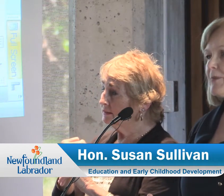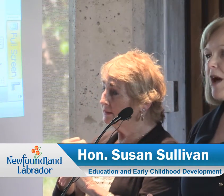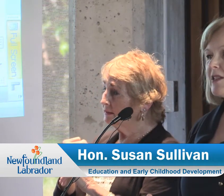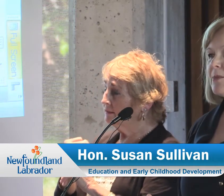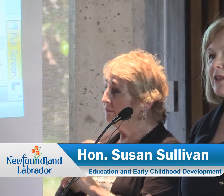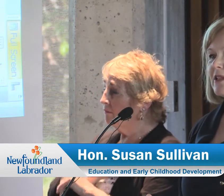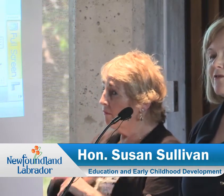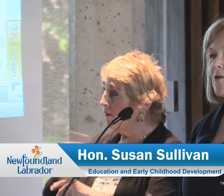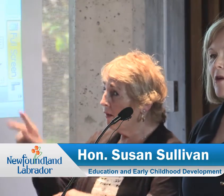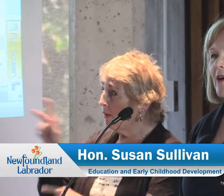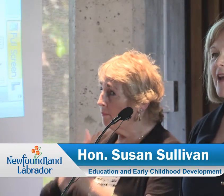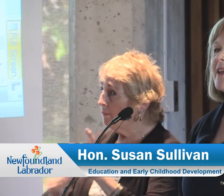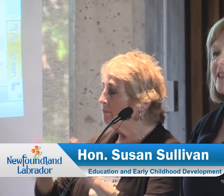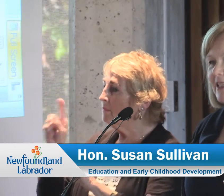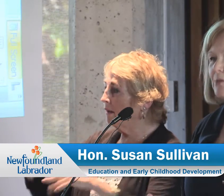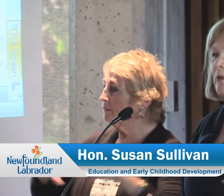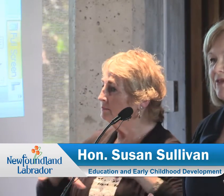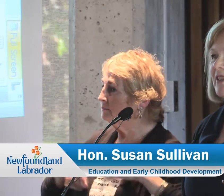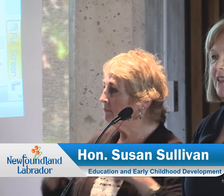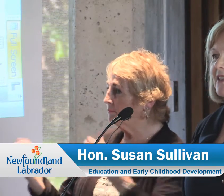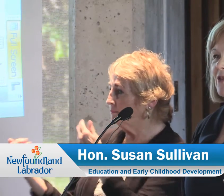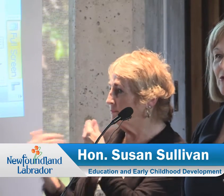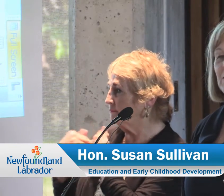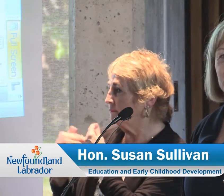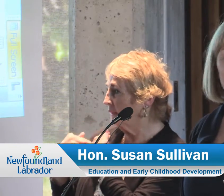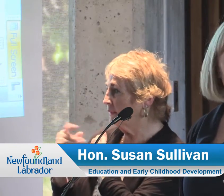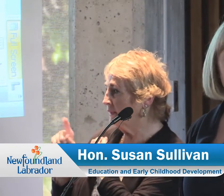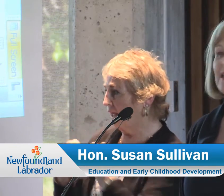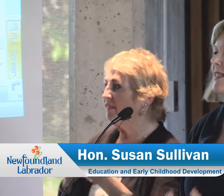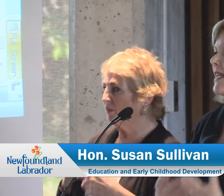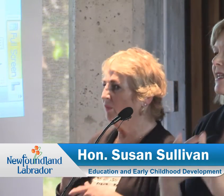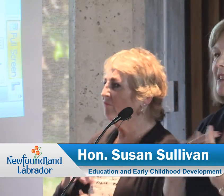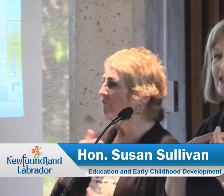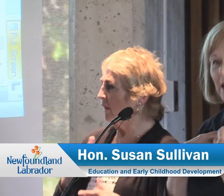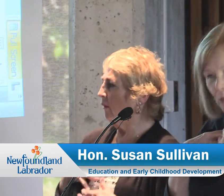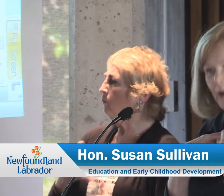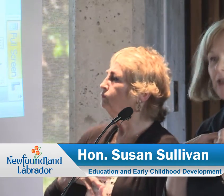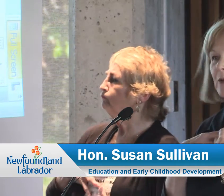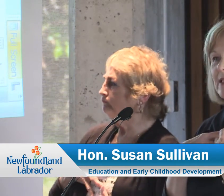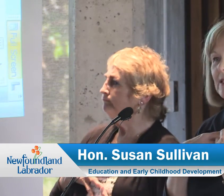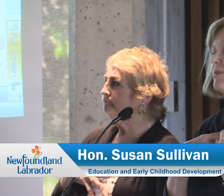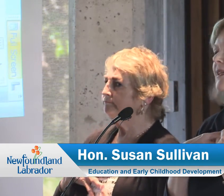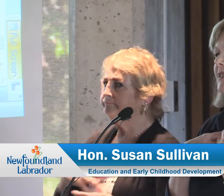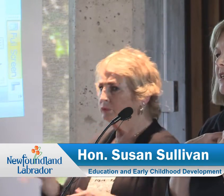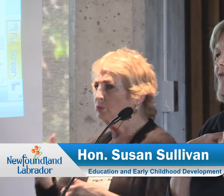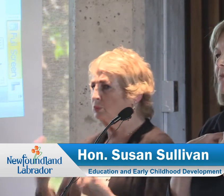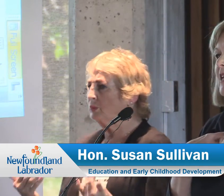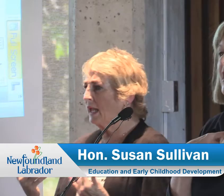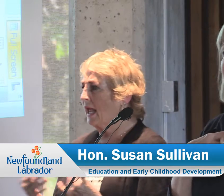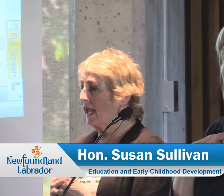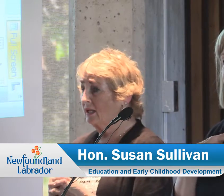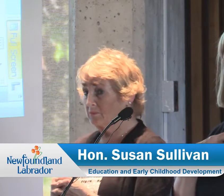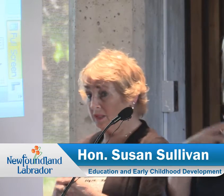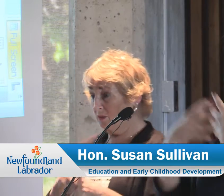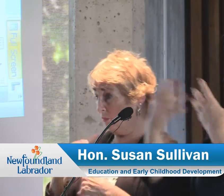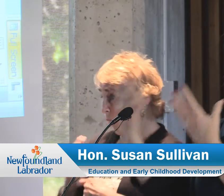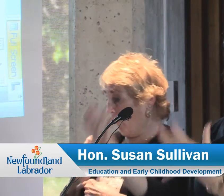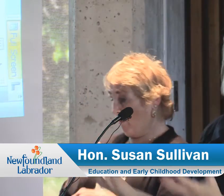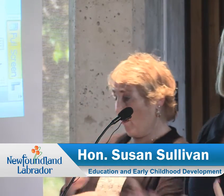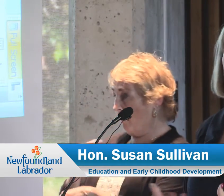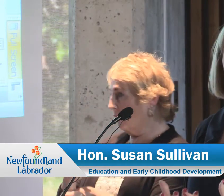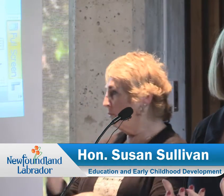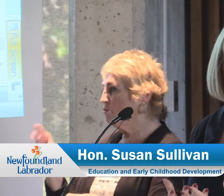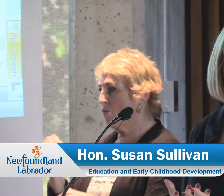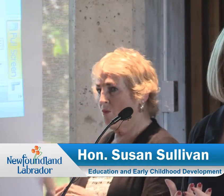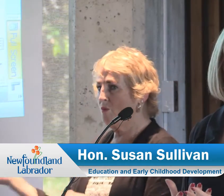has responsibility for. And I think that's what we feel in this room today. This isn't anything that we're doing simply as a government. This is something that the